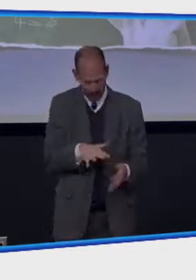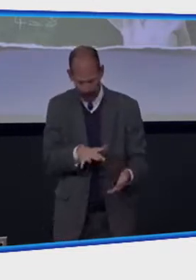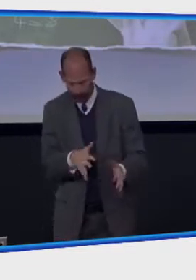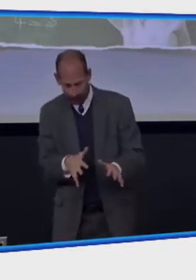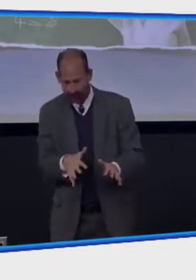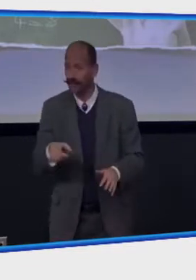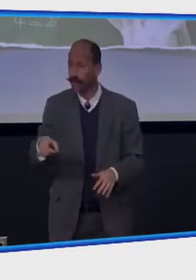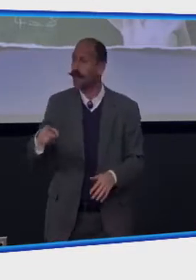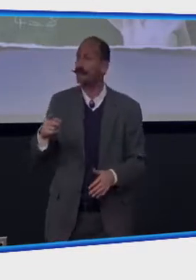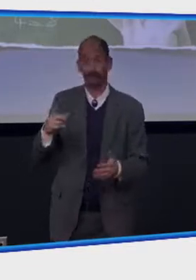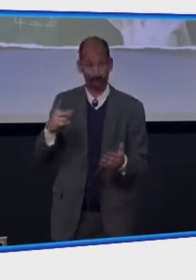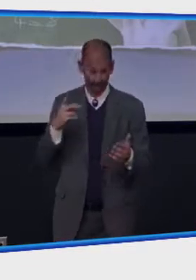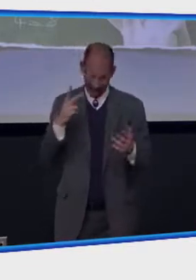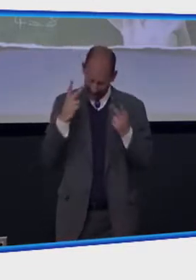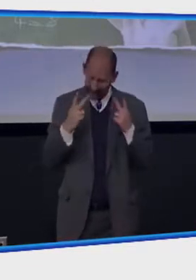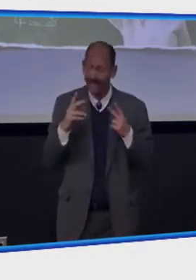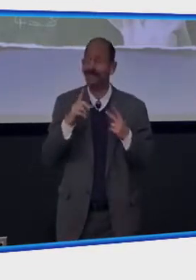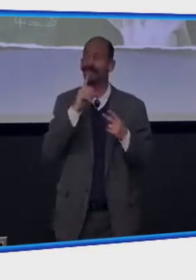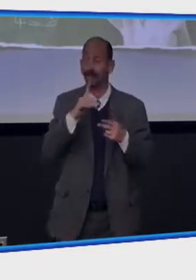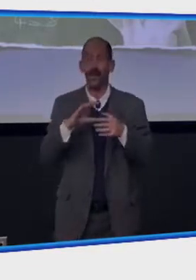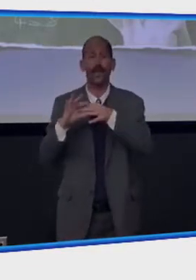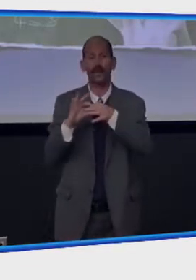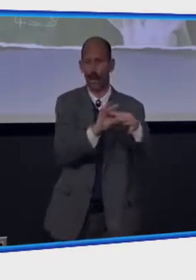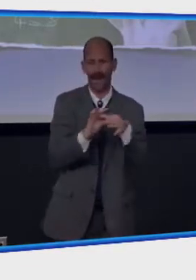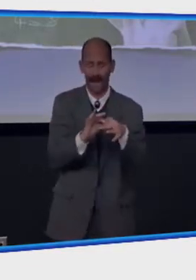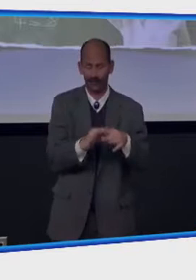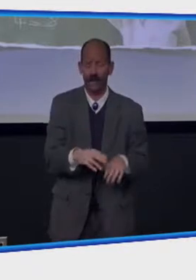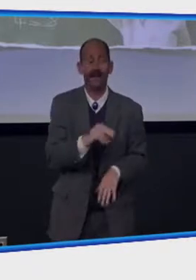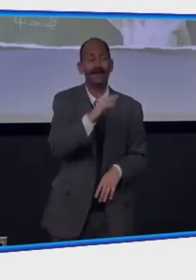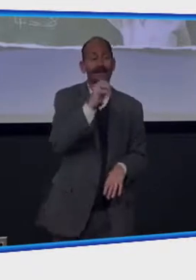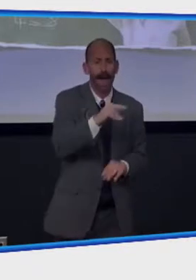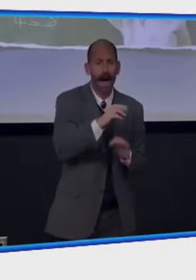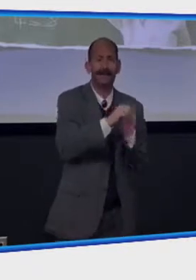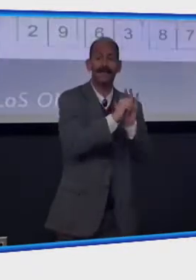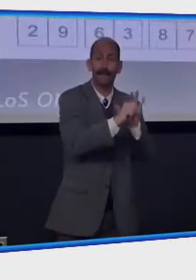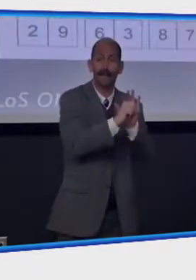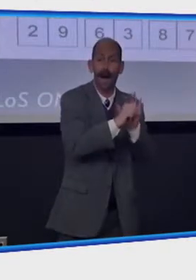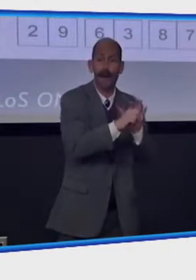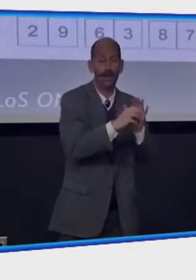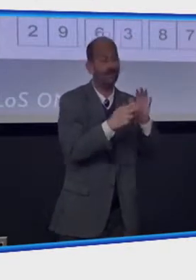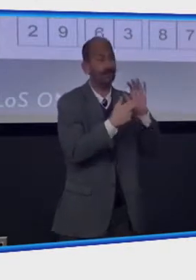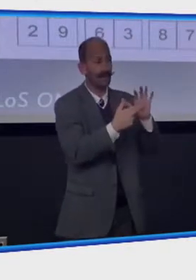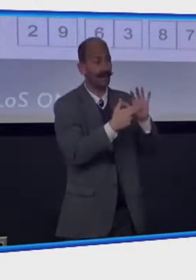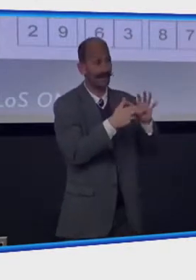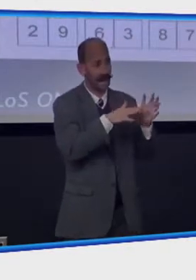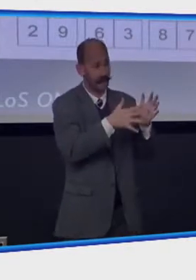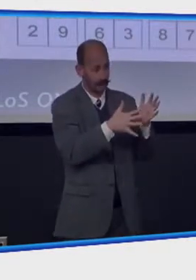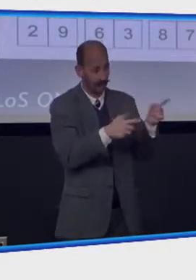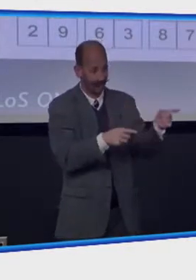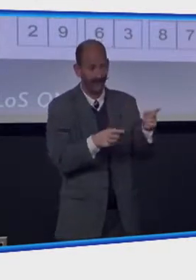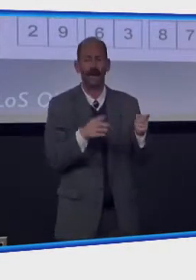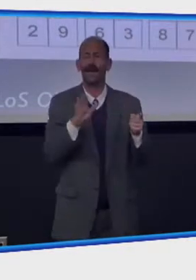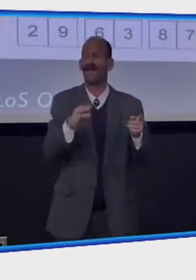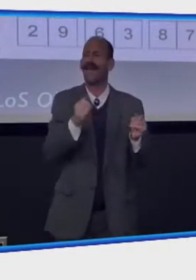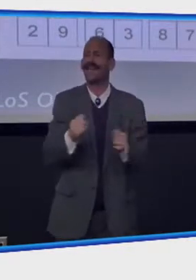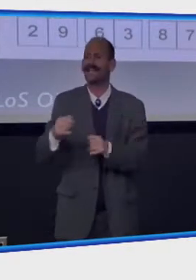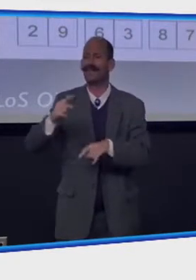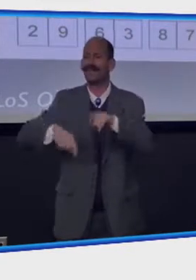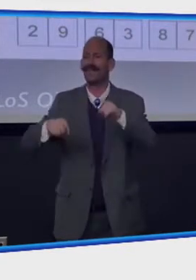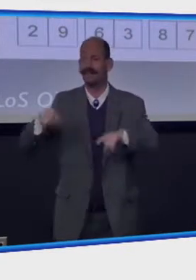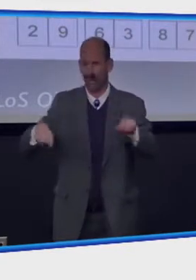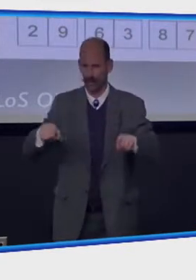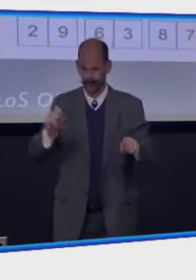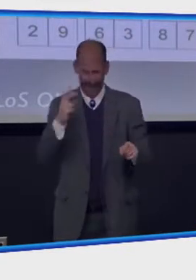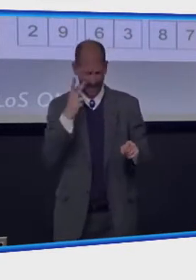between non-symbolic number discrimination and individual differences in math. I'm just going to show you one example from a relatively recent study